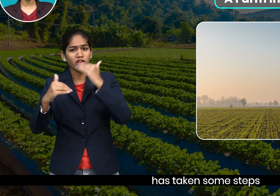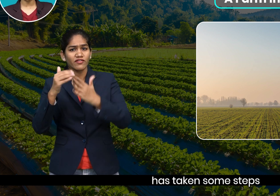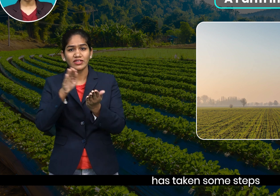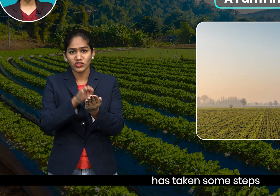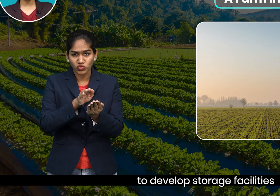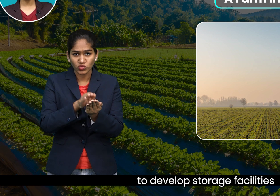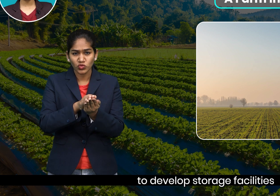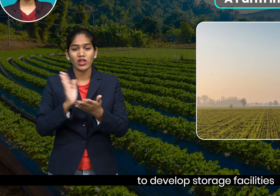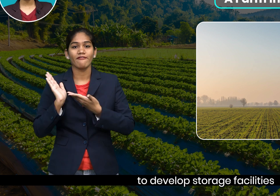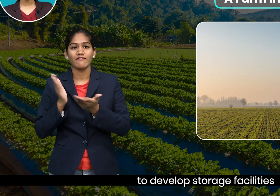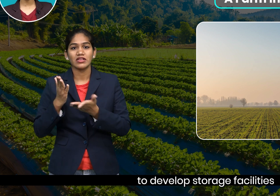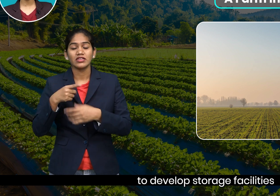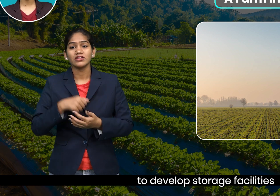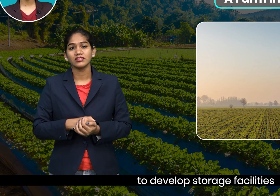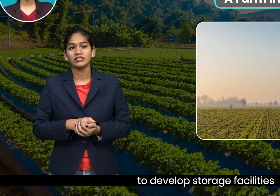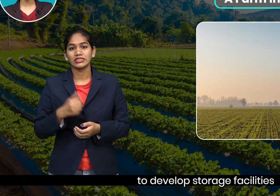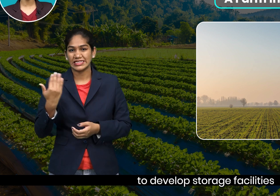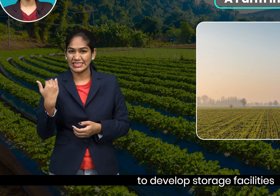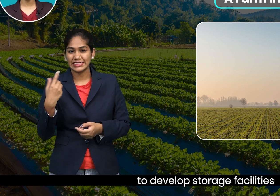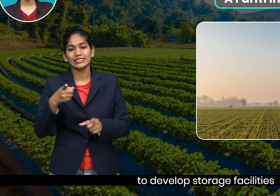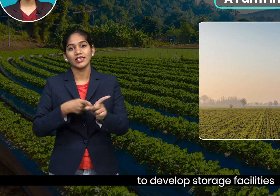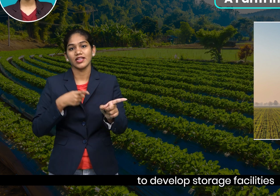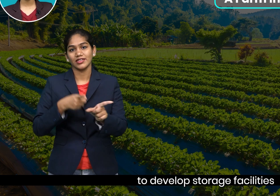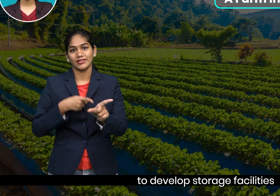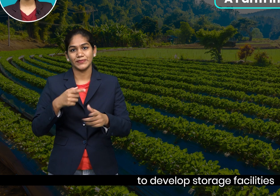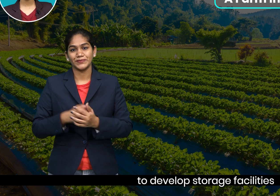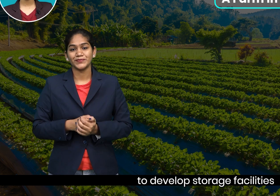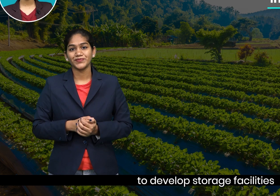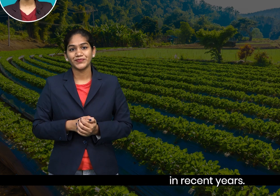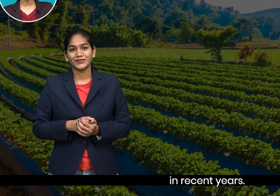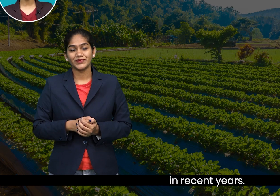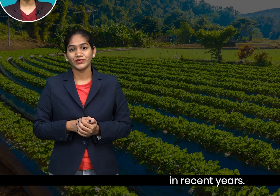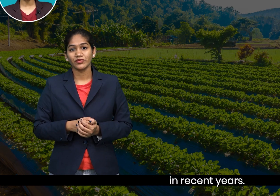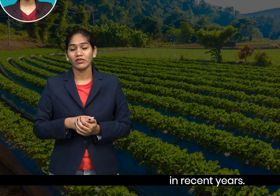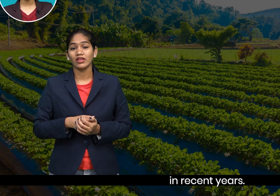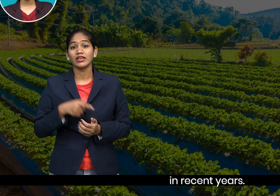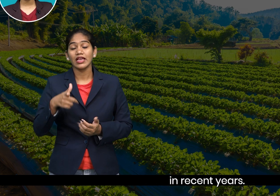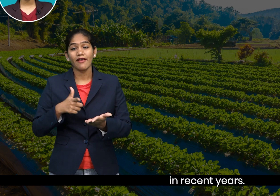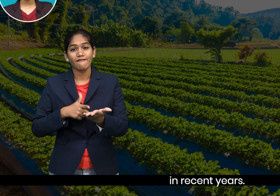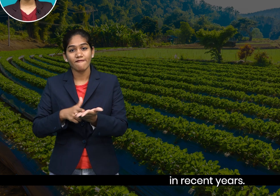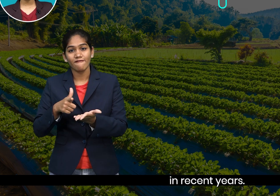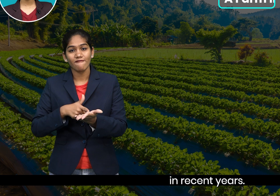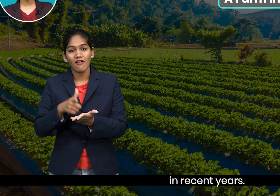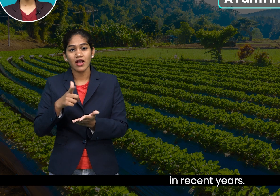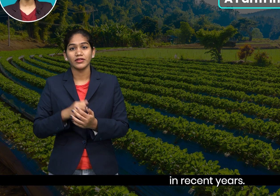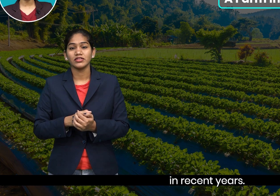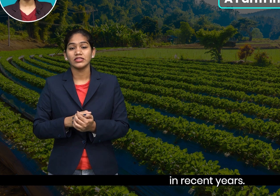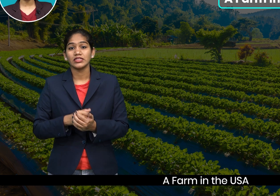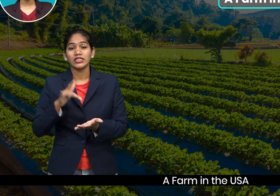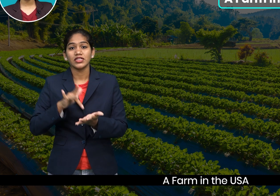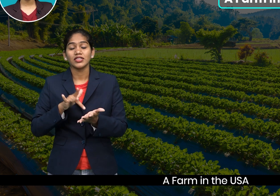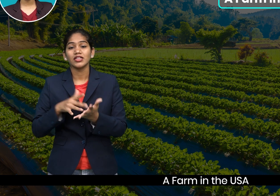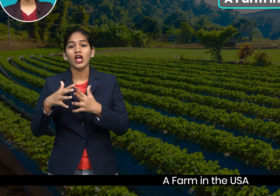storage facilities in recent years. A farm in the